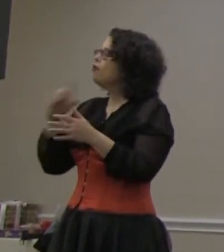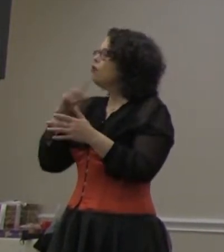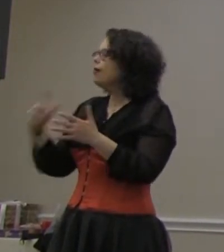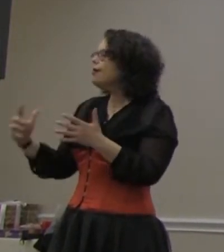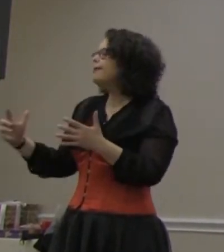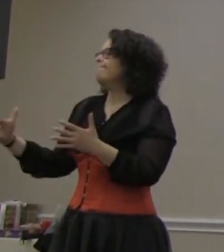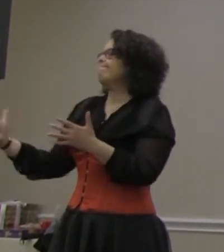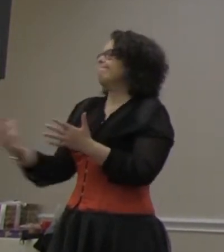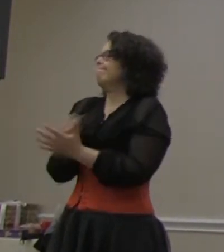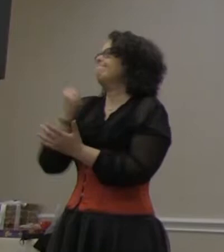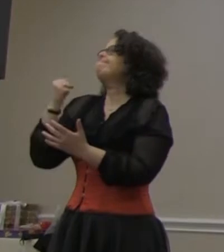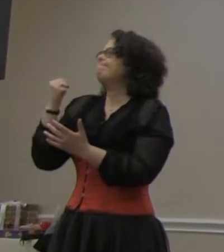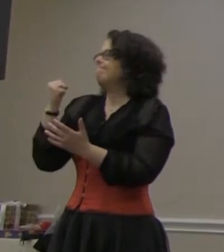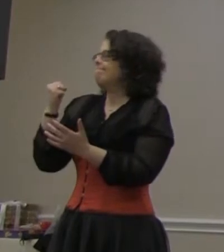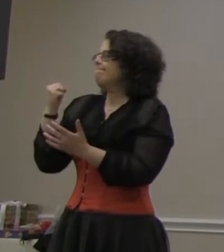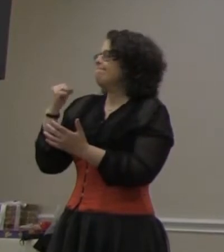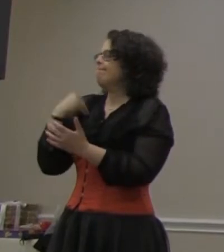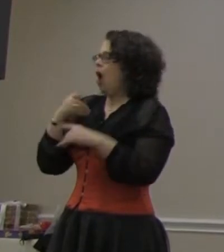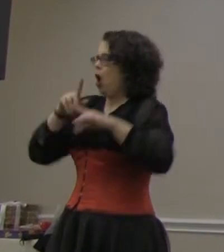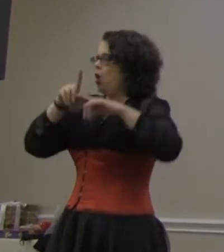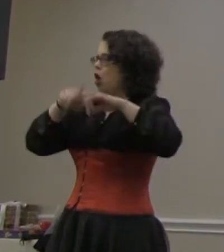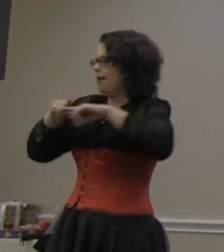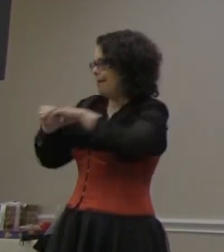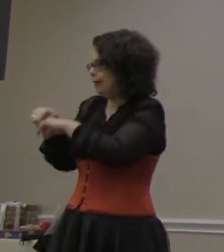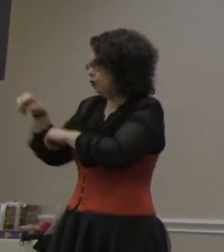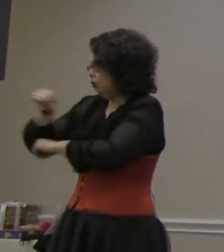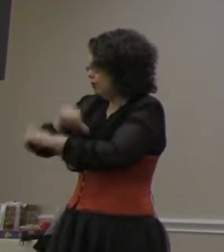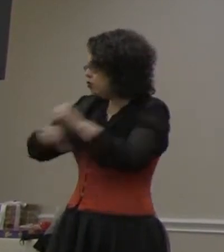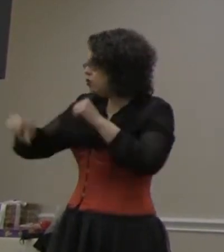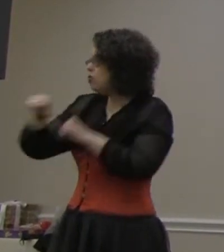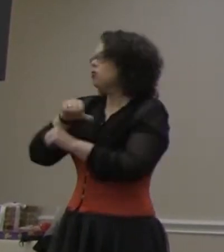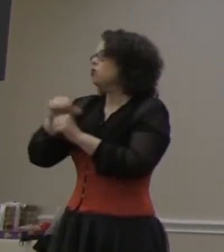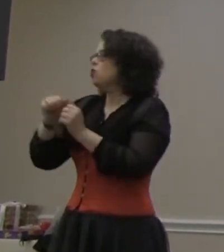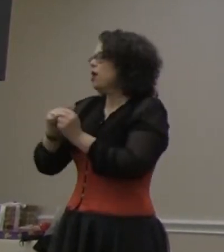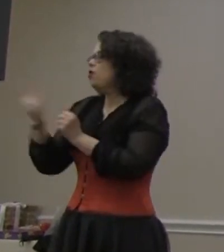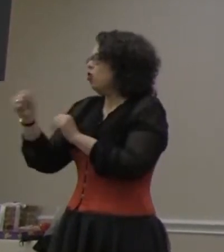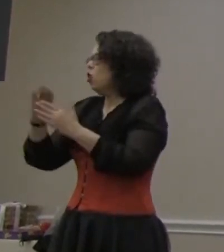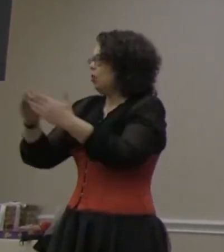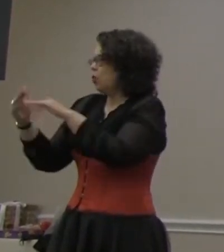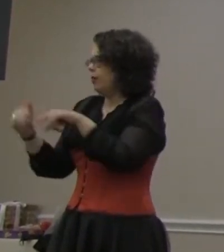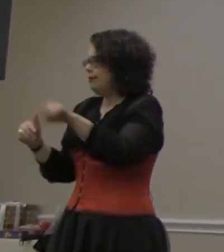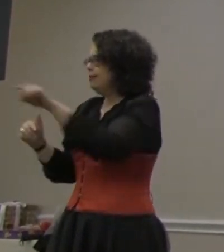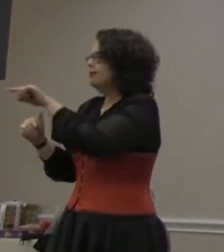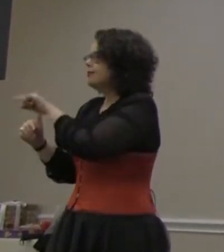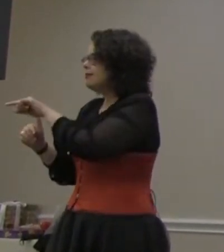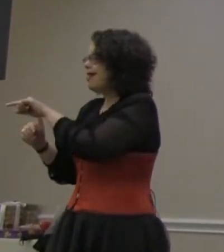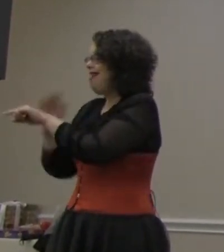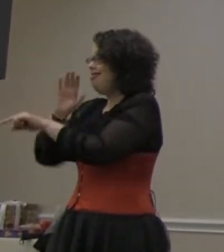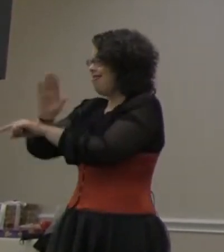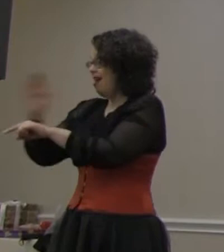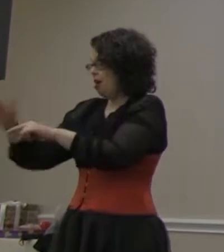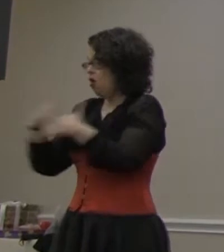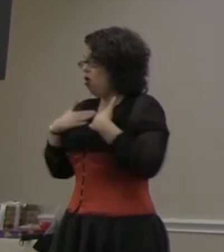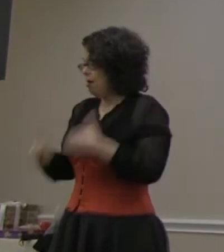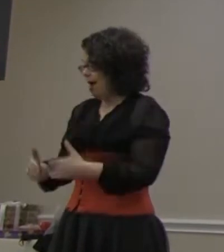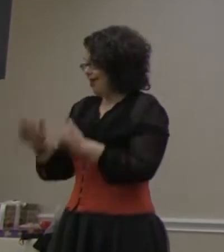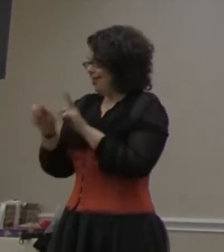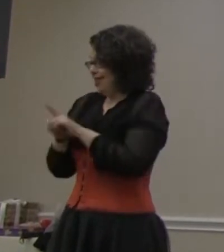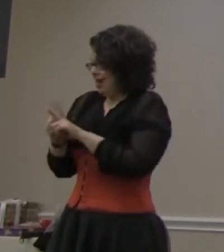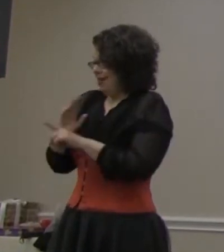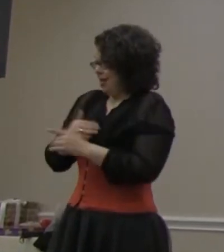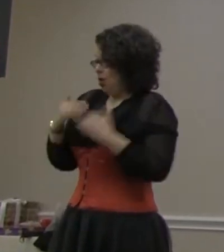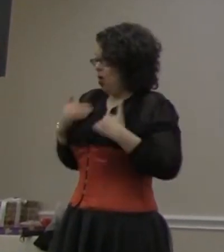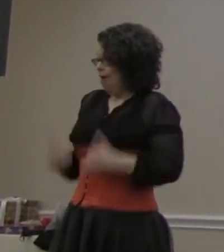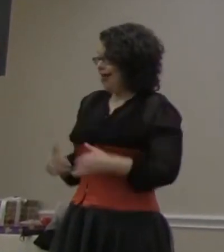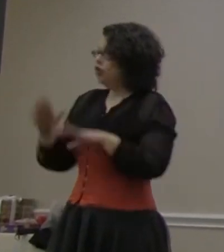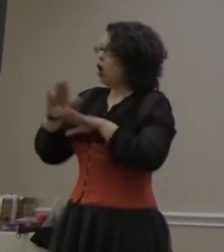capitalizes on our interdependence with other communities whose bodies, like ours, are also